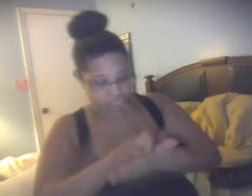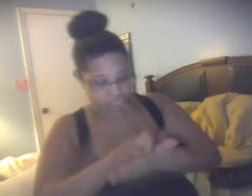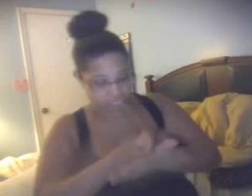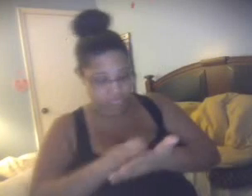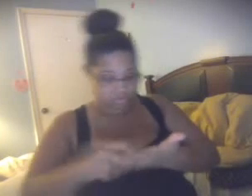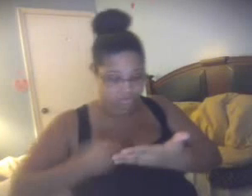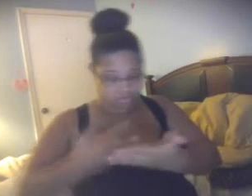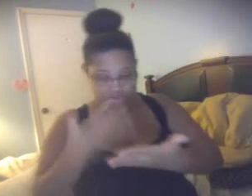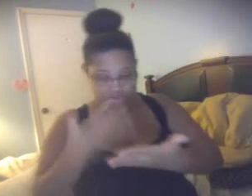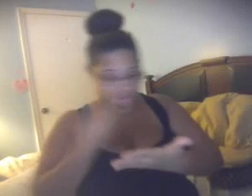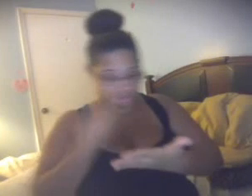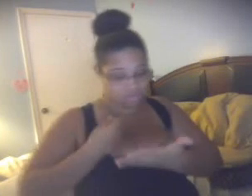him, he better.